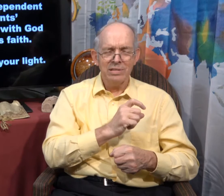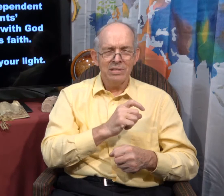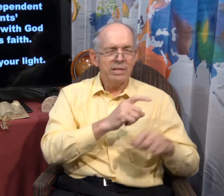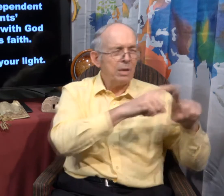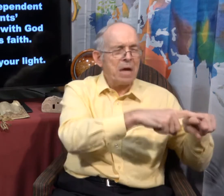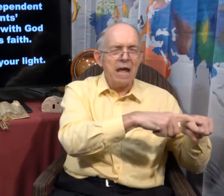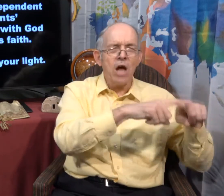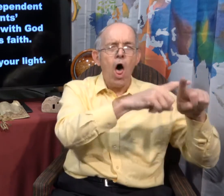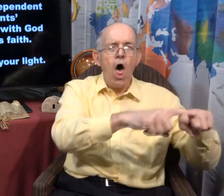Depend.